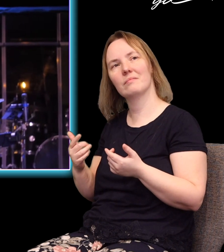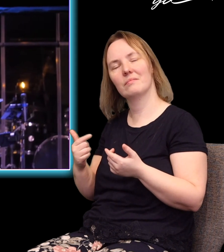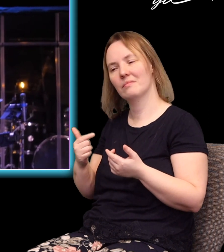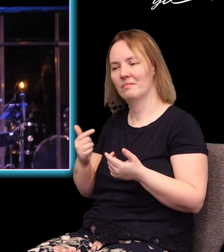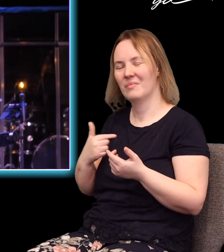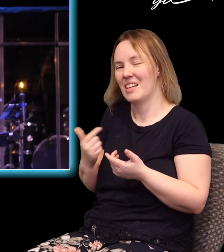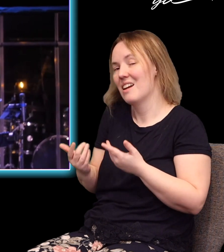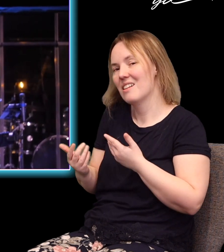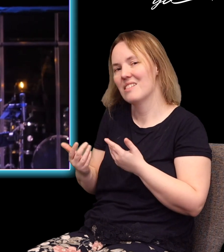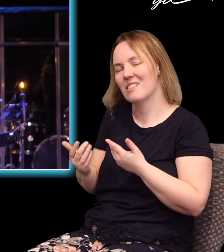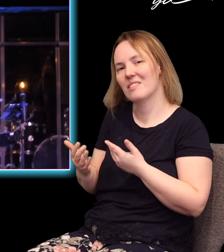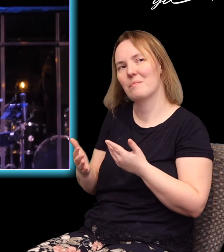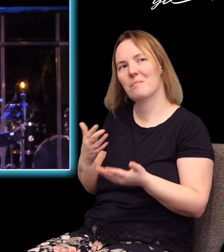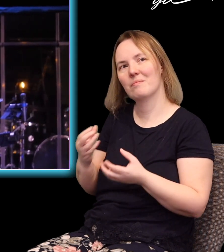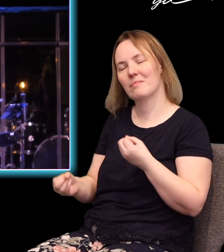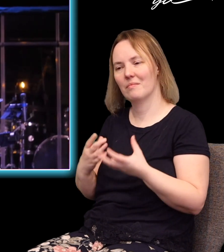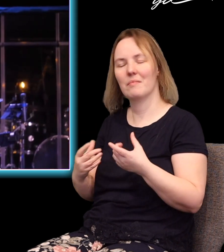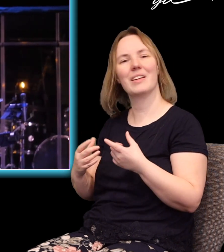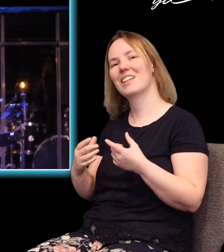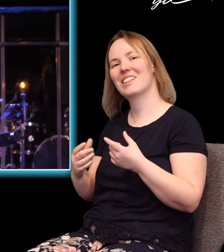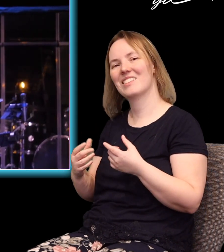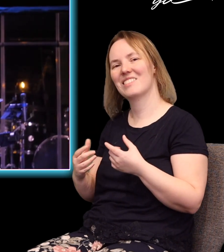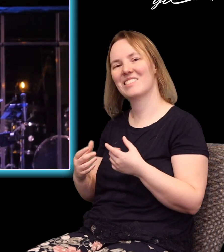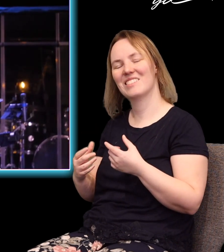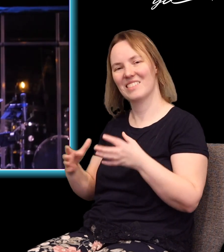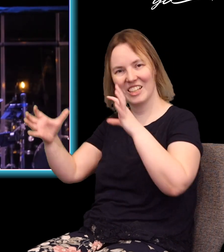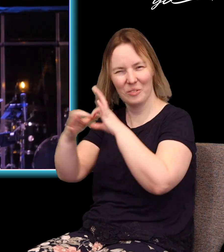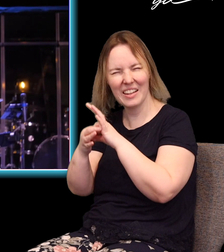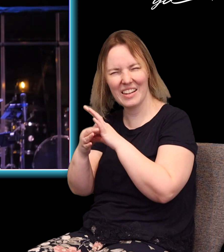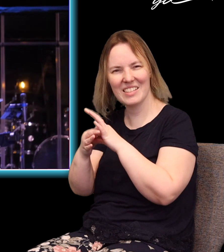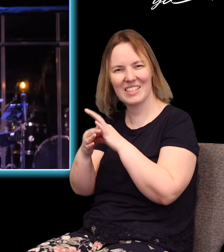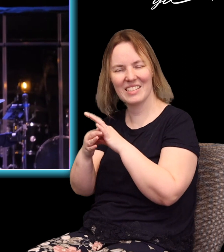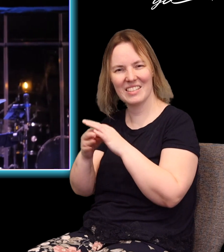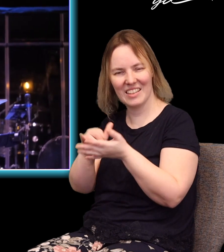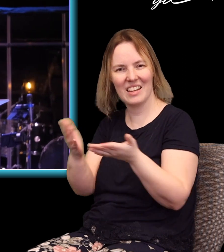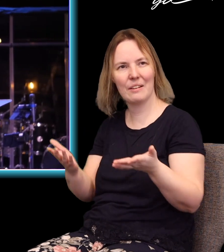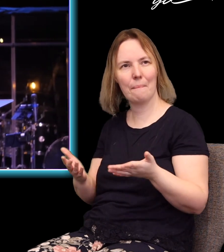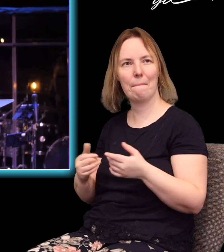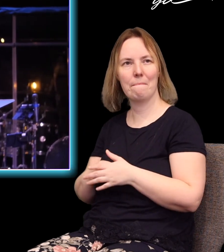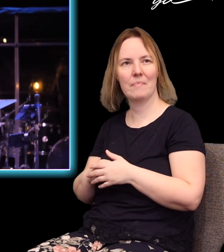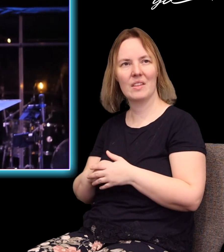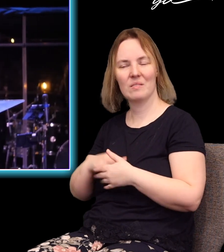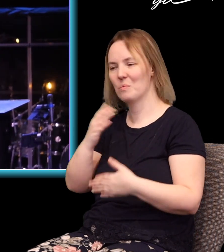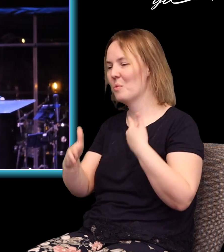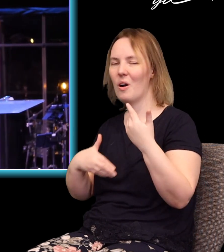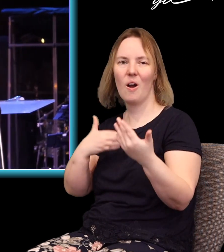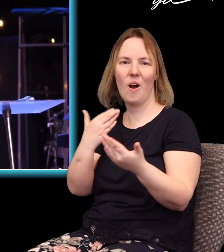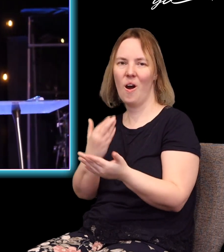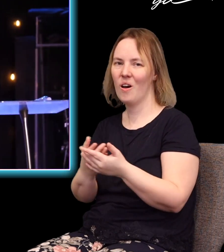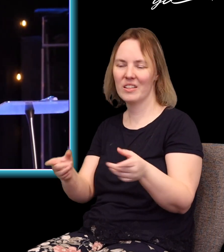Lord for 50 years, and you know, yeah. Well, you got a problem with lying, so we'll pray for that later. Friends, we're on the same